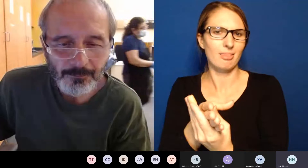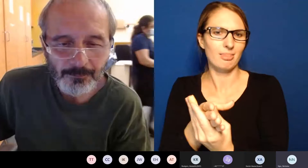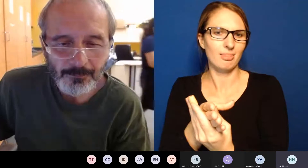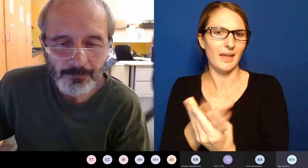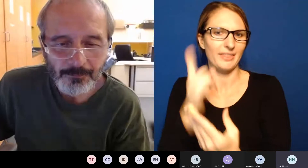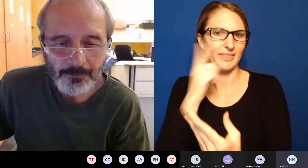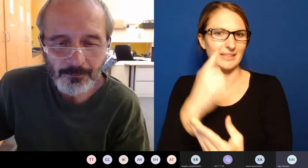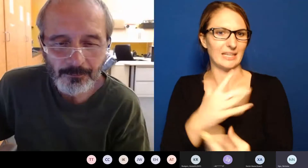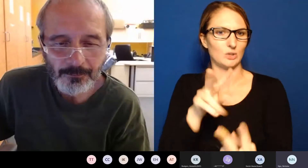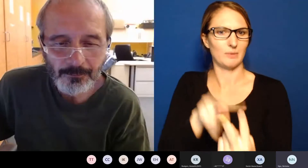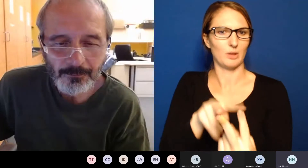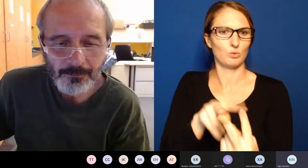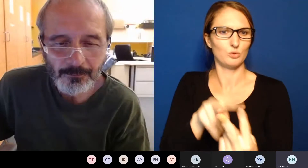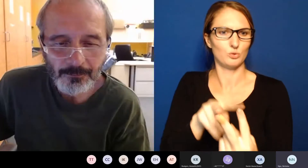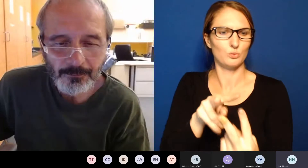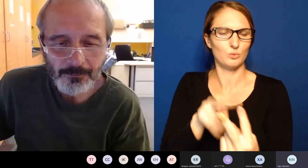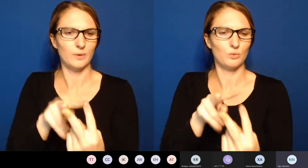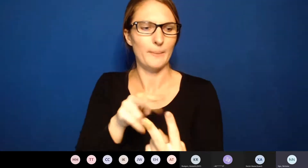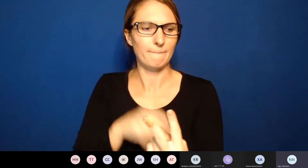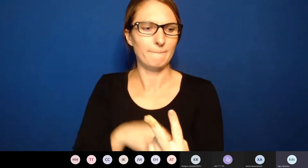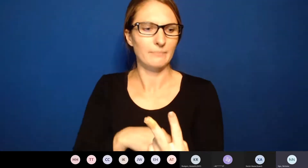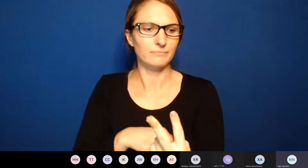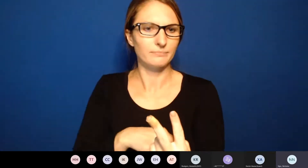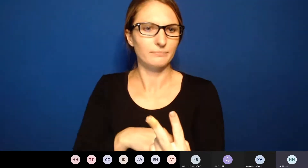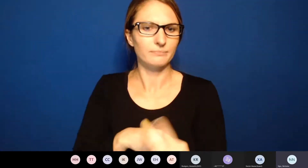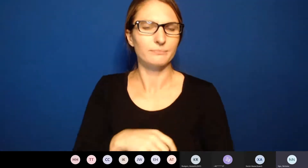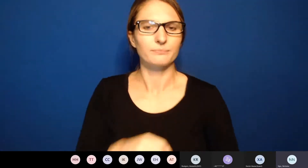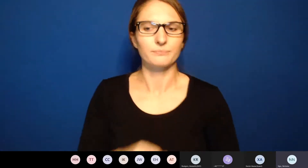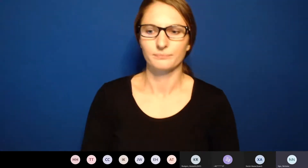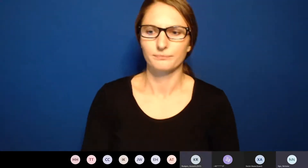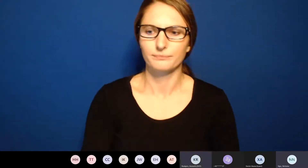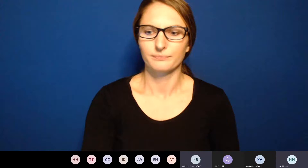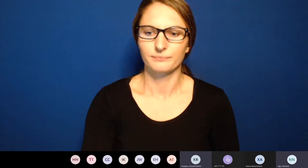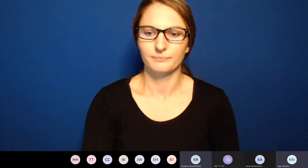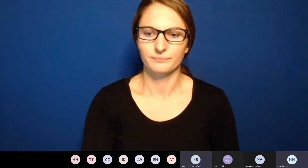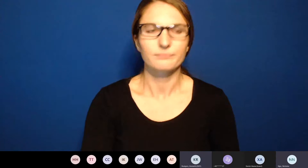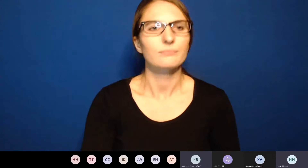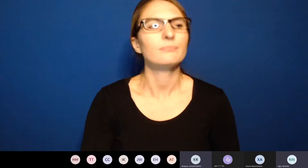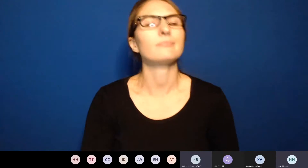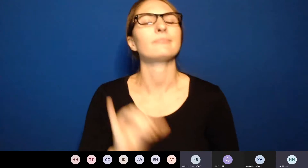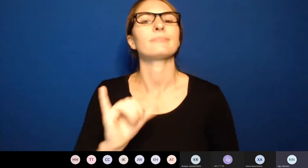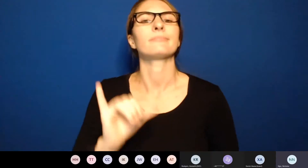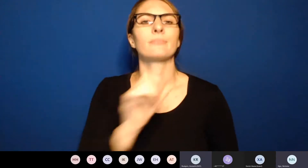well. But both has the same meaning. Okay.